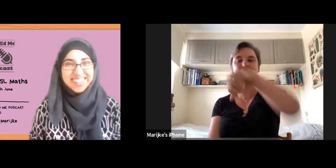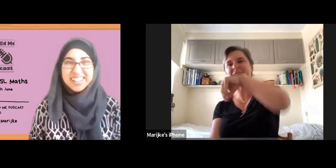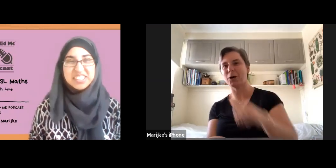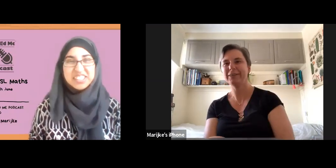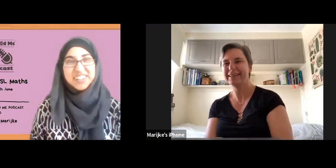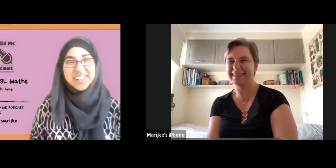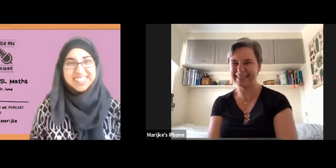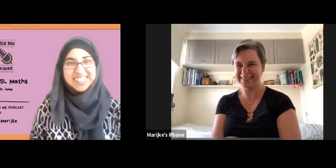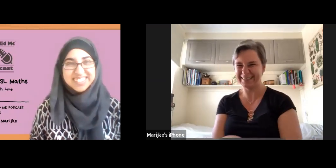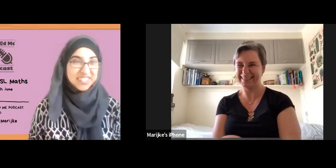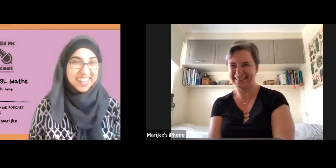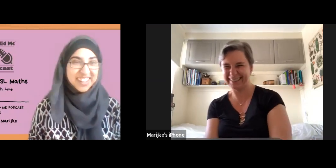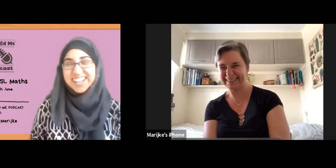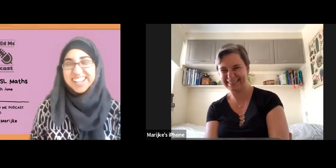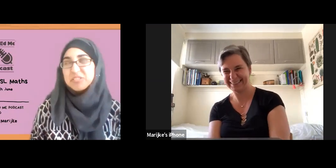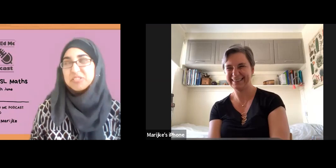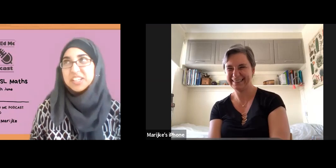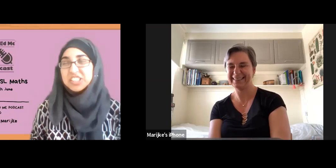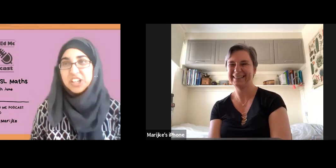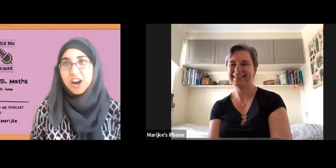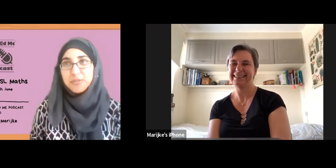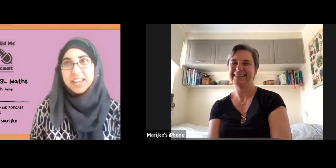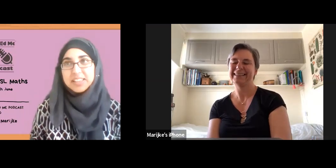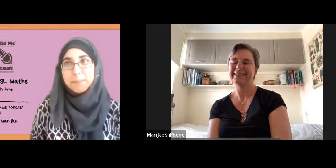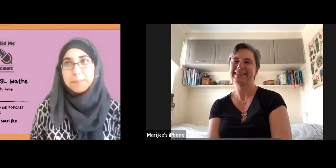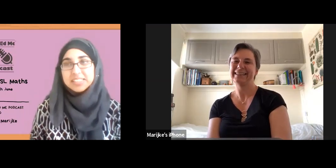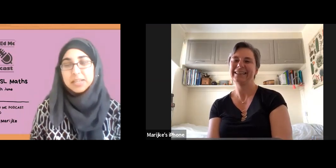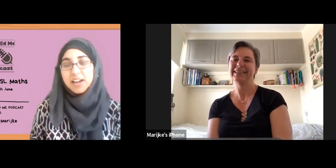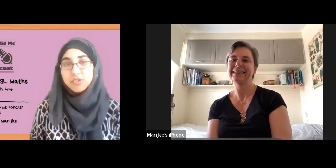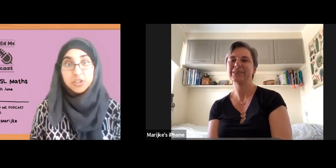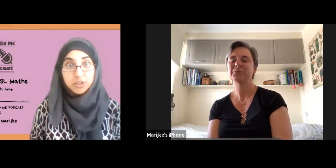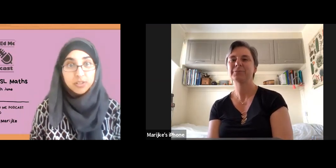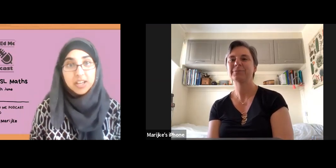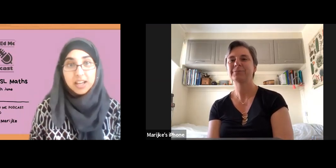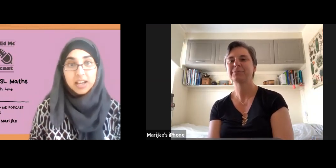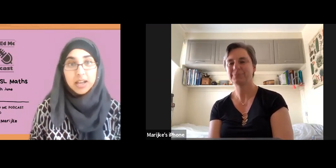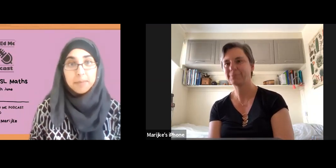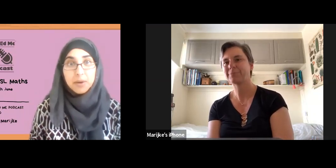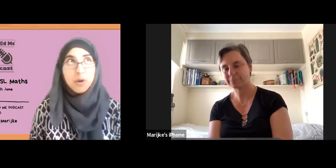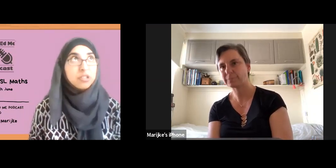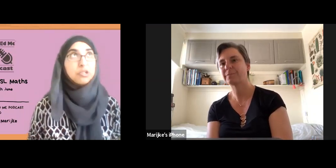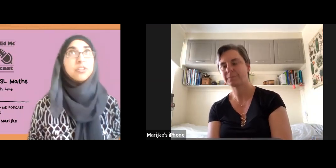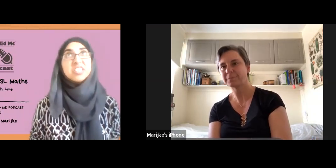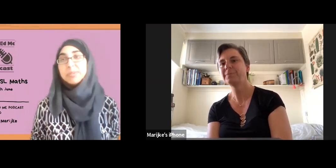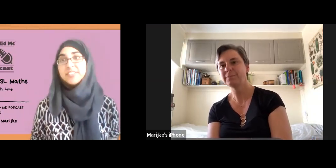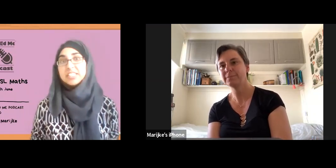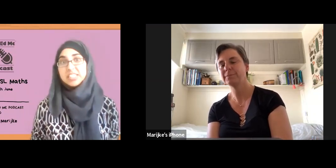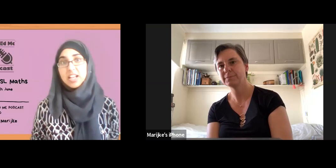I got? That's great. That's great. So we're going to start off with a bit about you. What was your experience